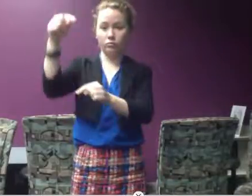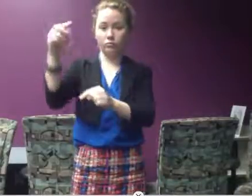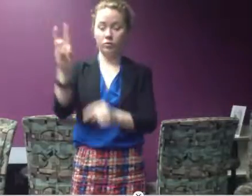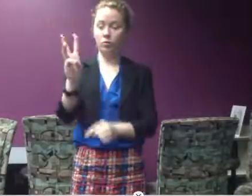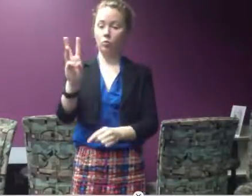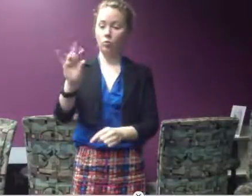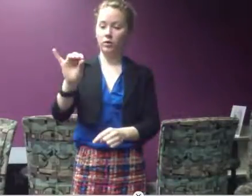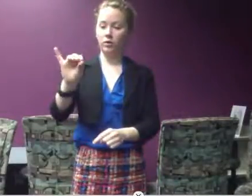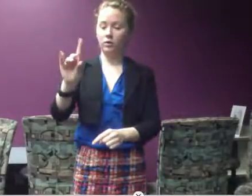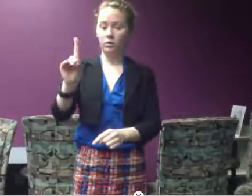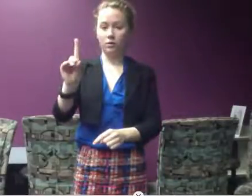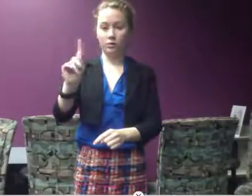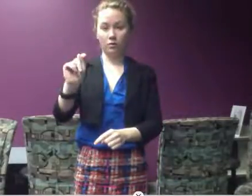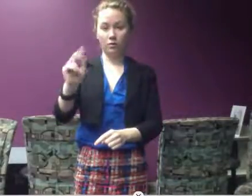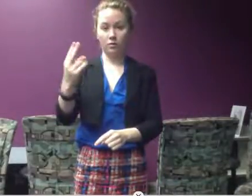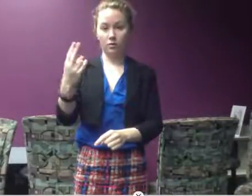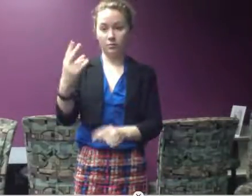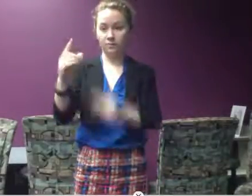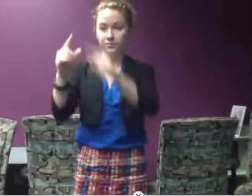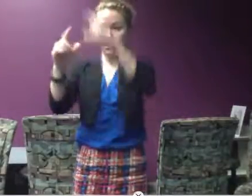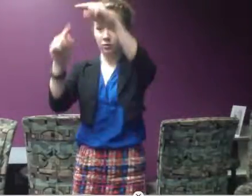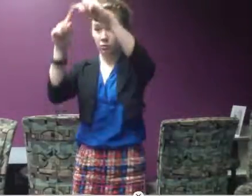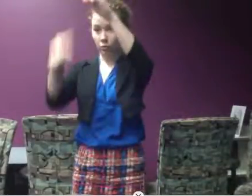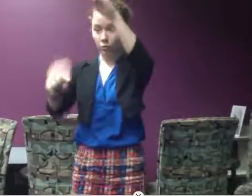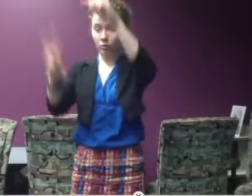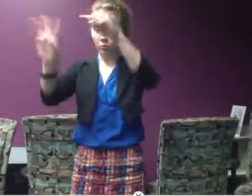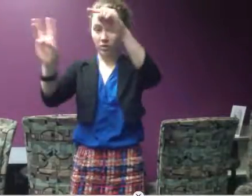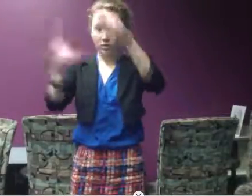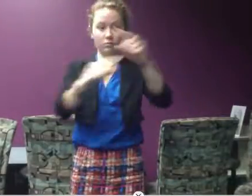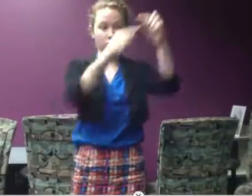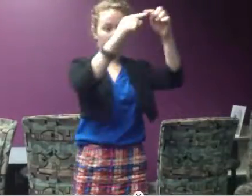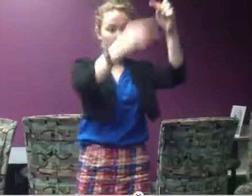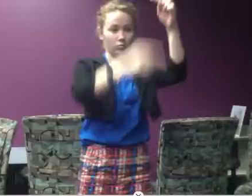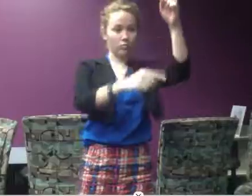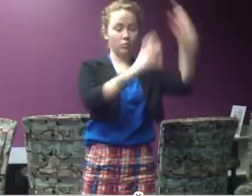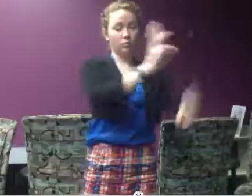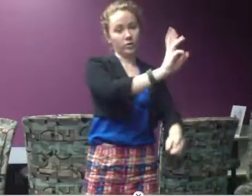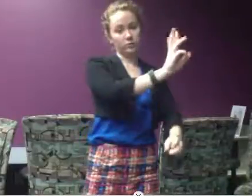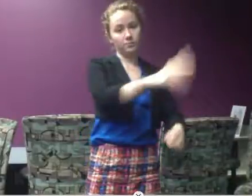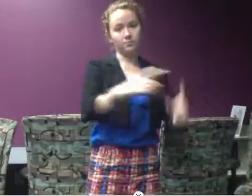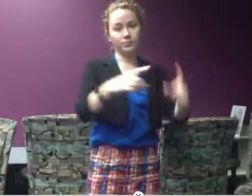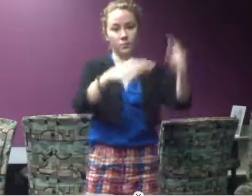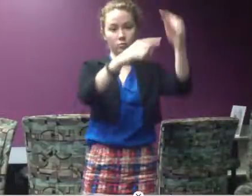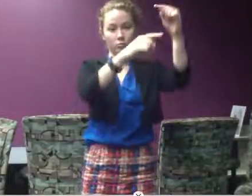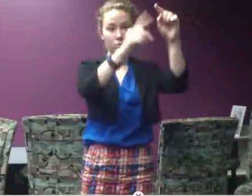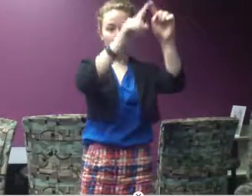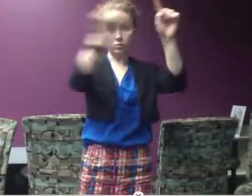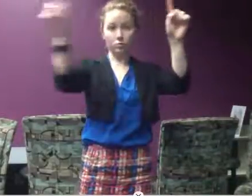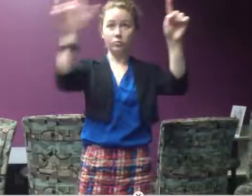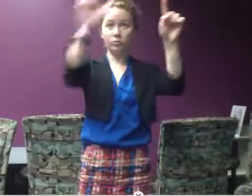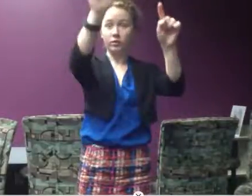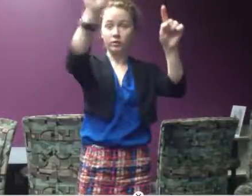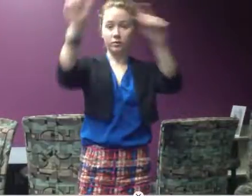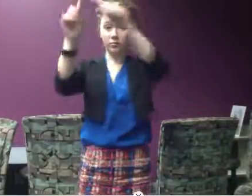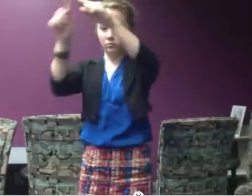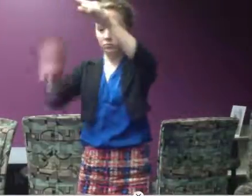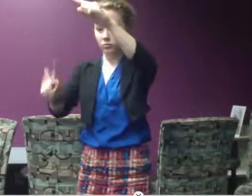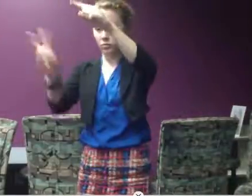And you add together the 2 widths. So this side and this side are equal as well to each other.